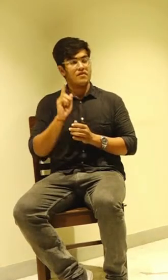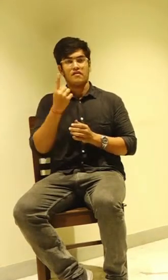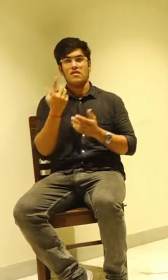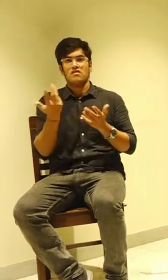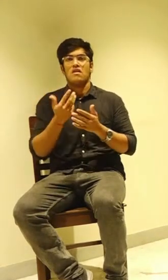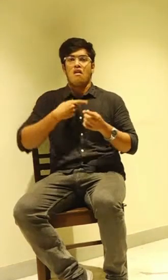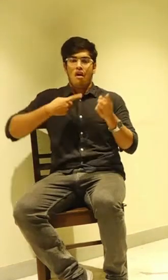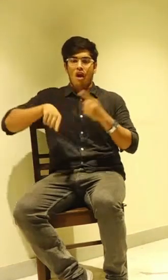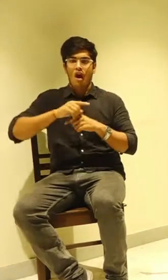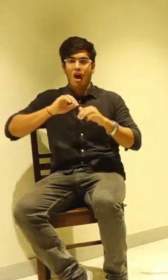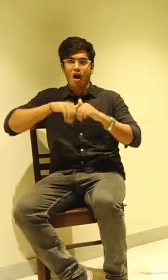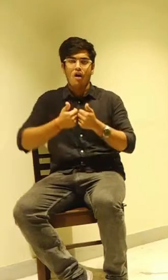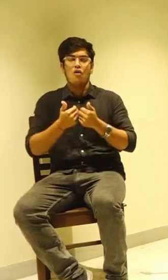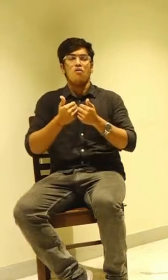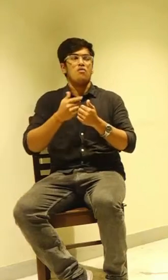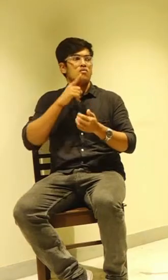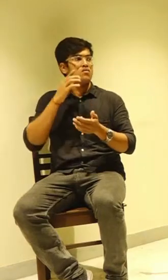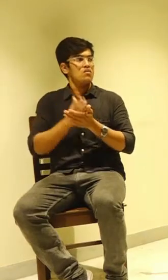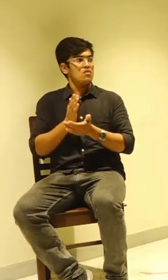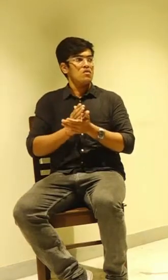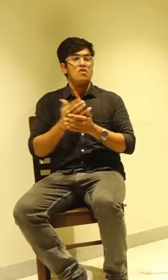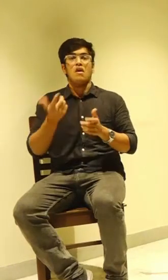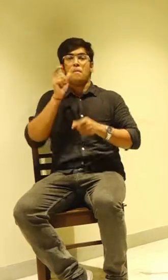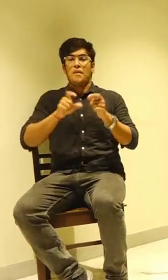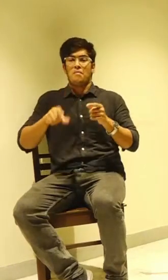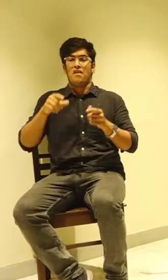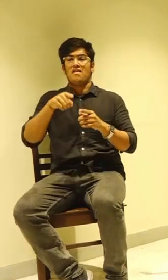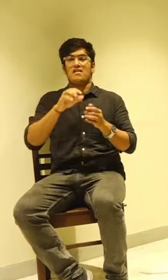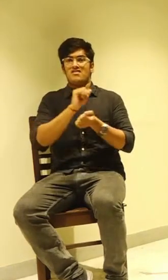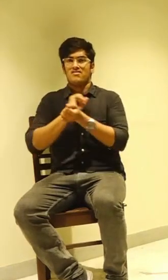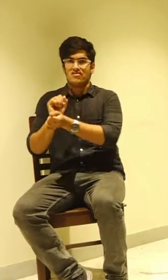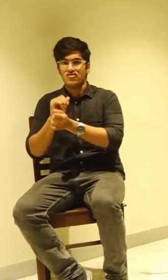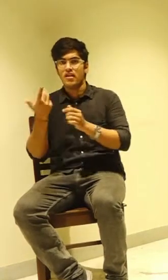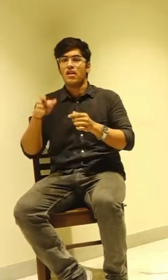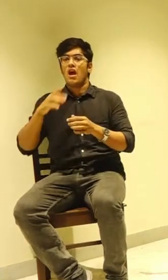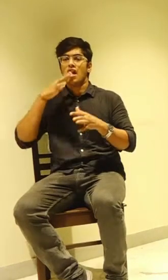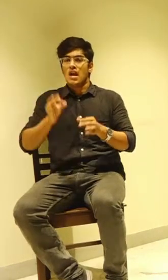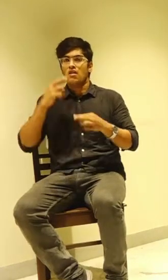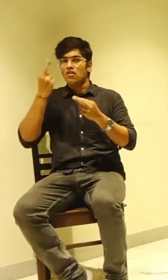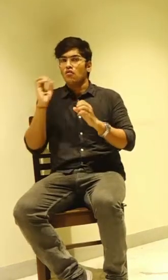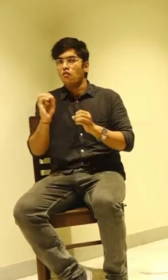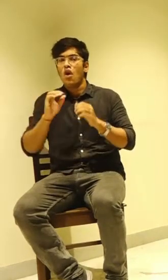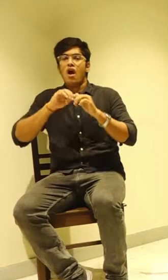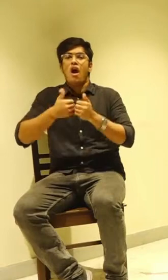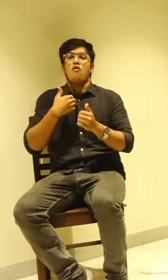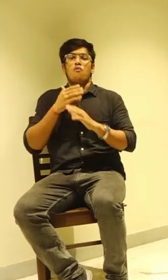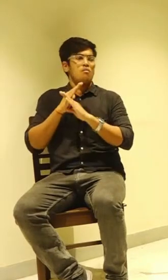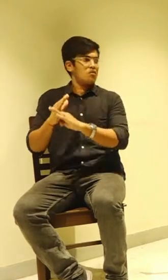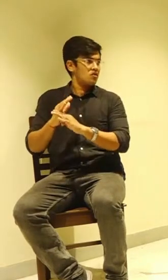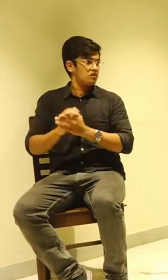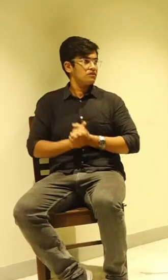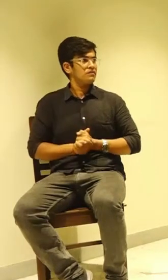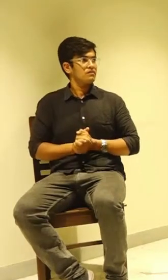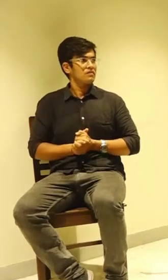ensure that unwarranted detention is prevented in independent India? That was the primary concern. The